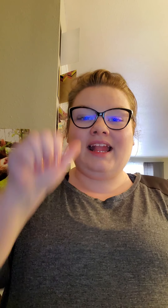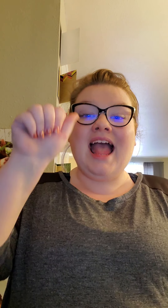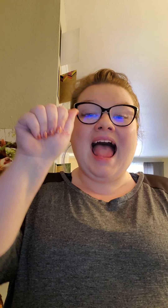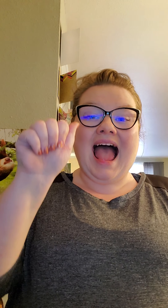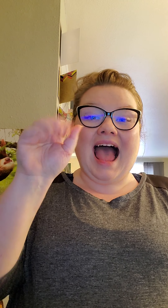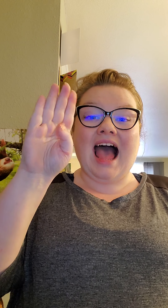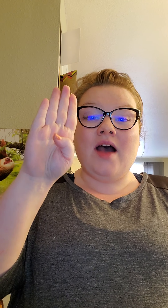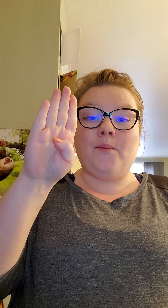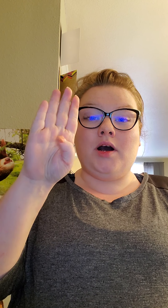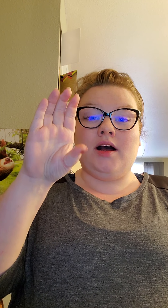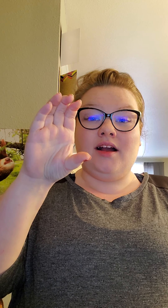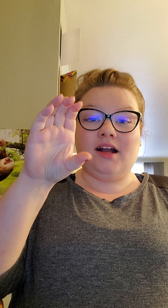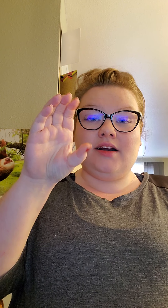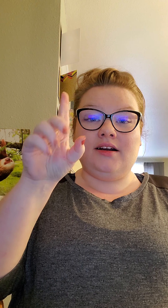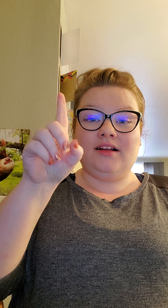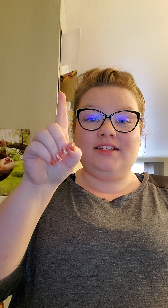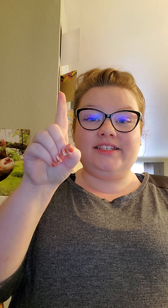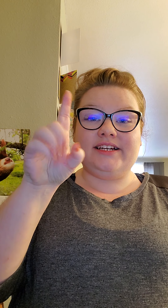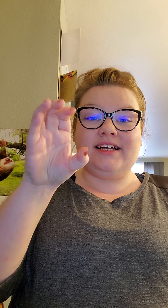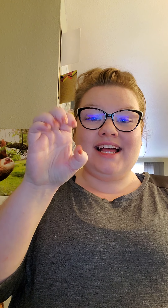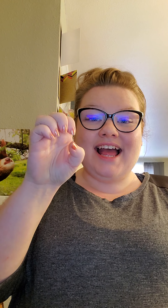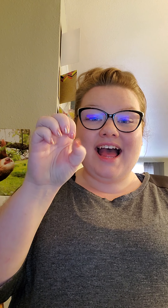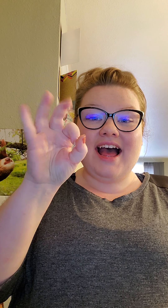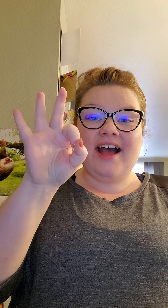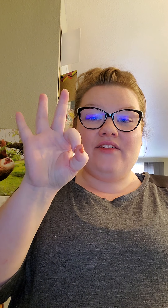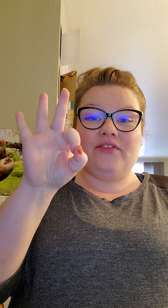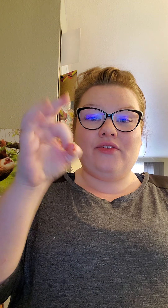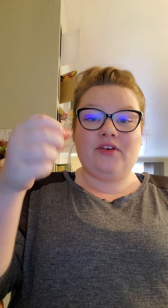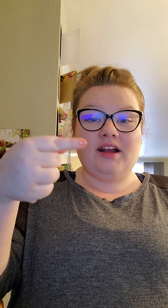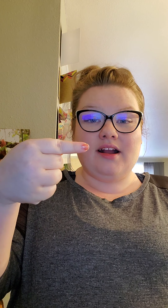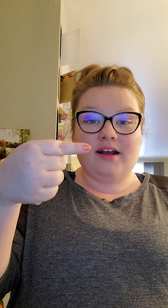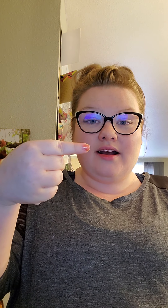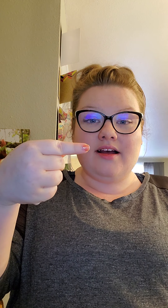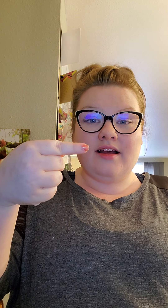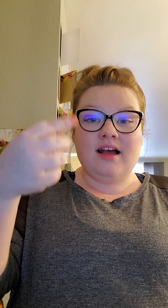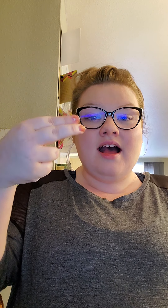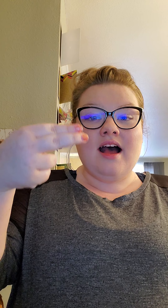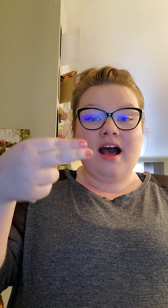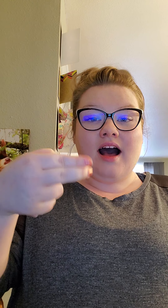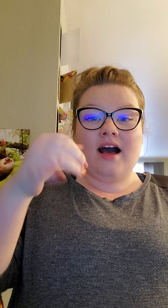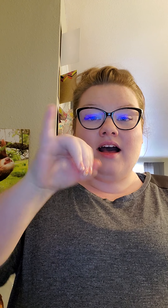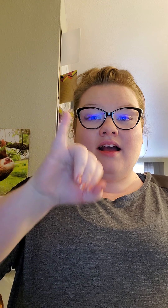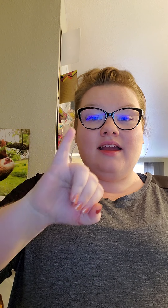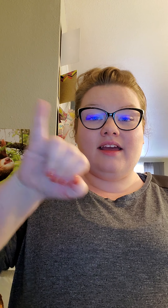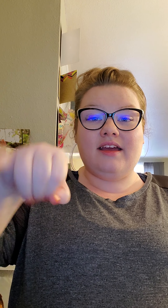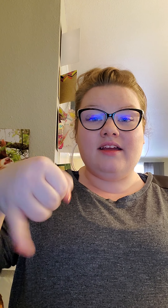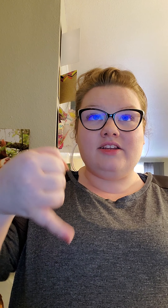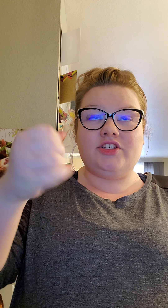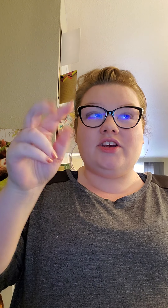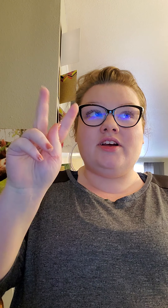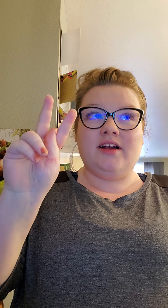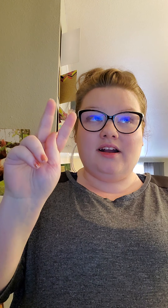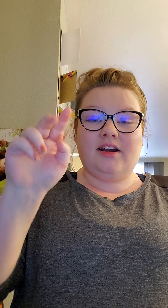A, b, c, d, e, c, d, g, h, i, j, c,